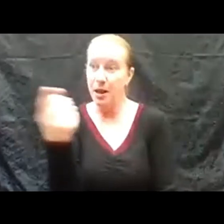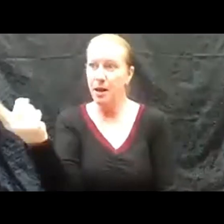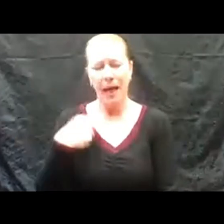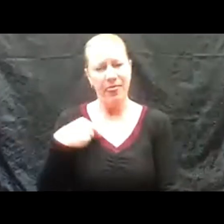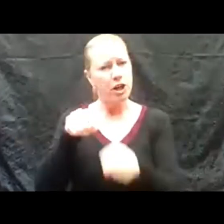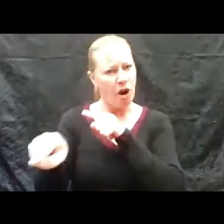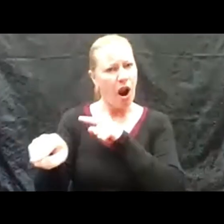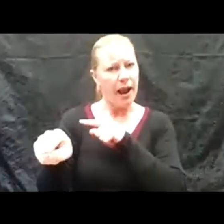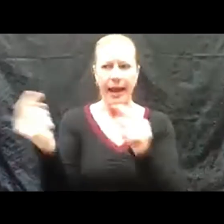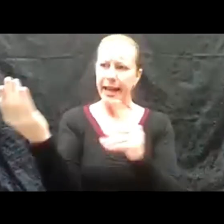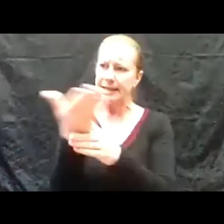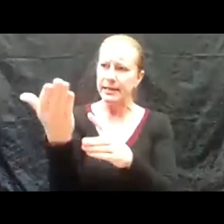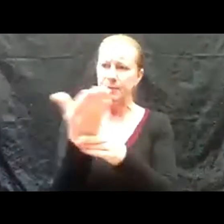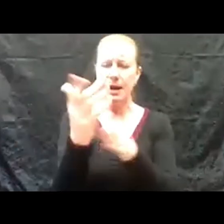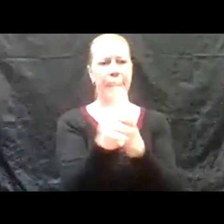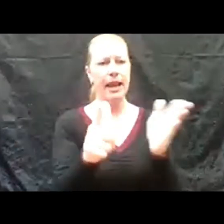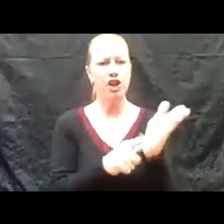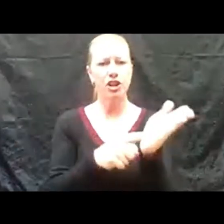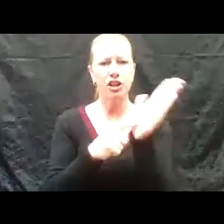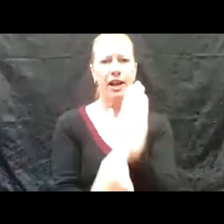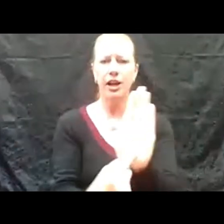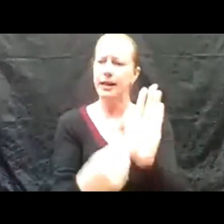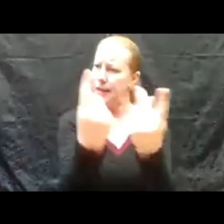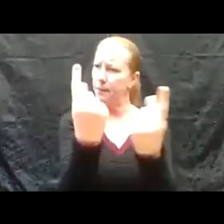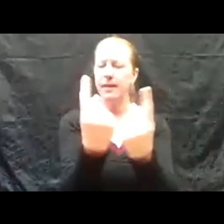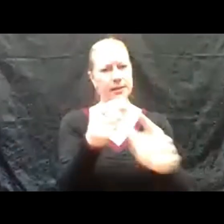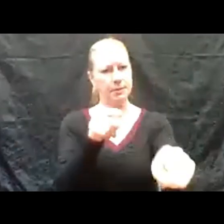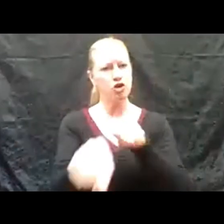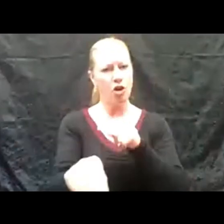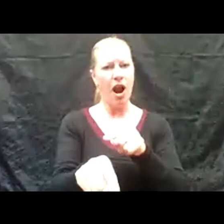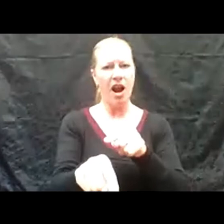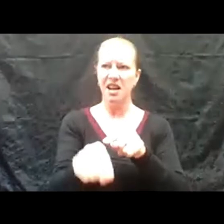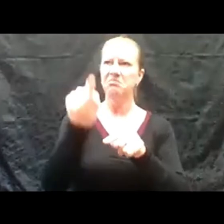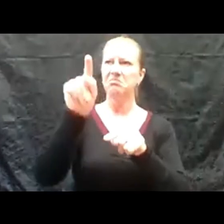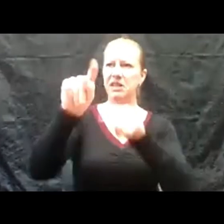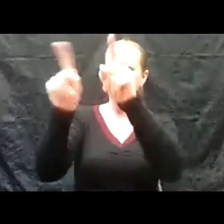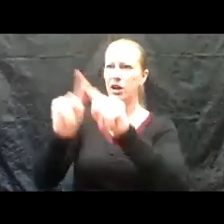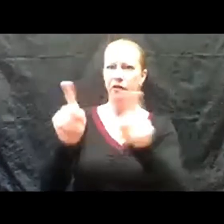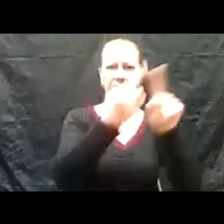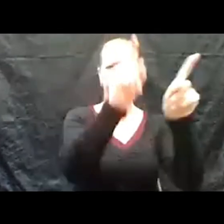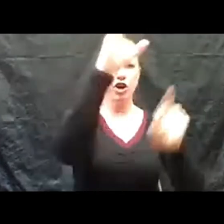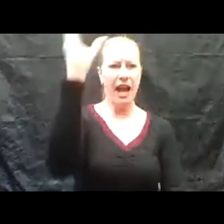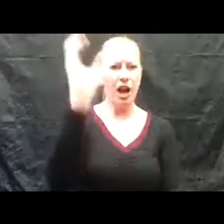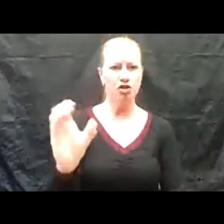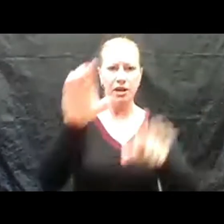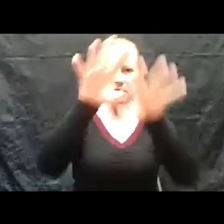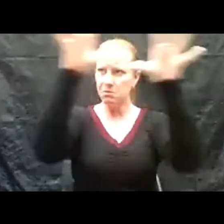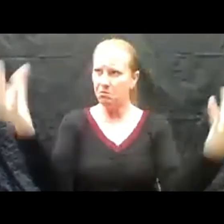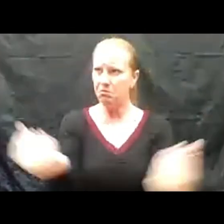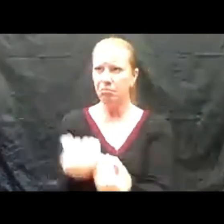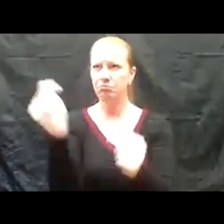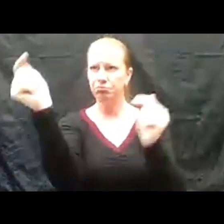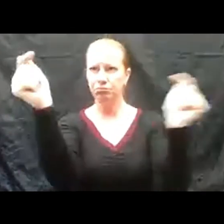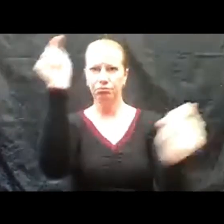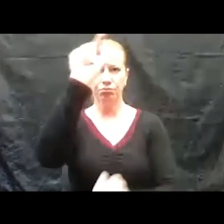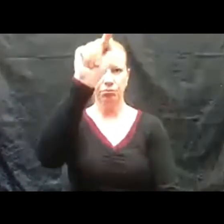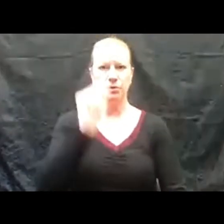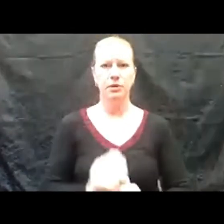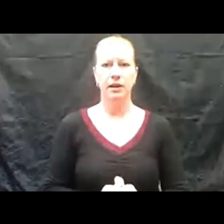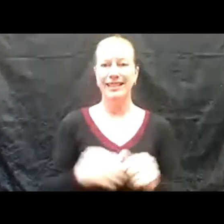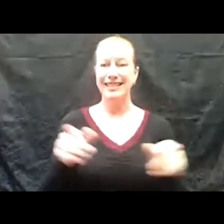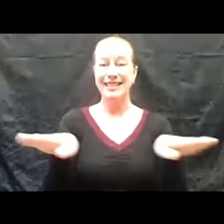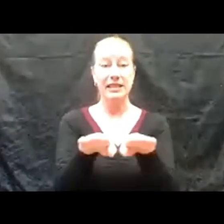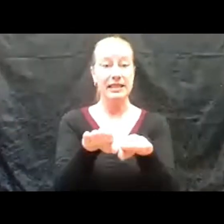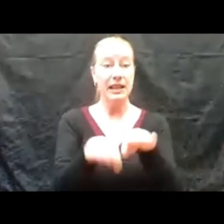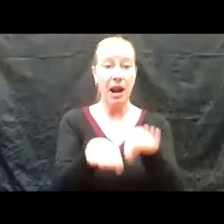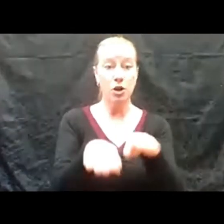try, and accessibility legislation is something that has been tried in a few different countries around the world. And like COVID